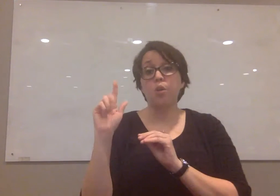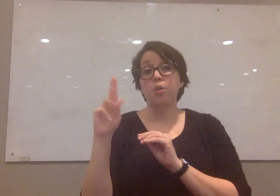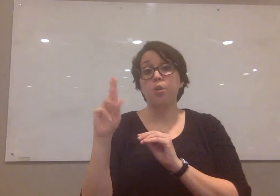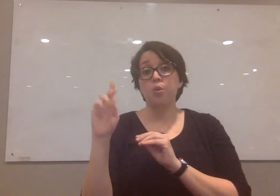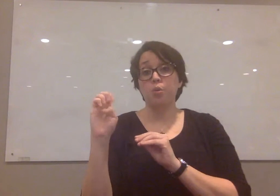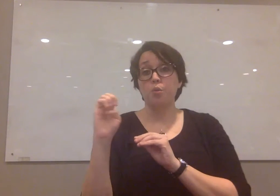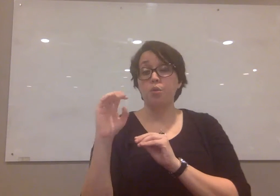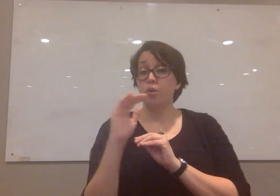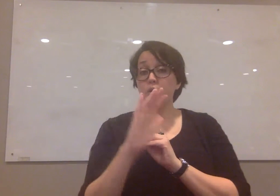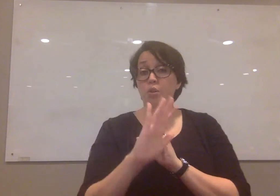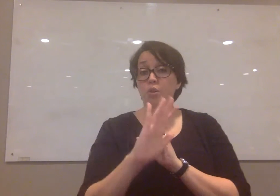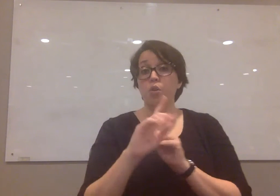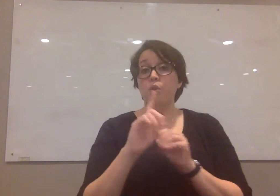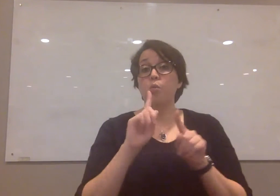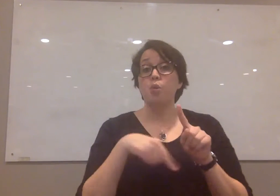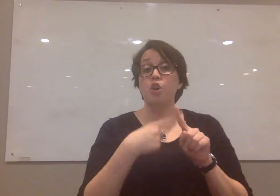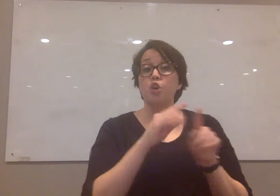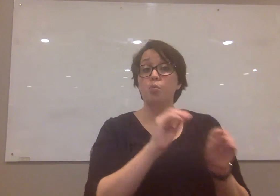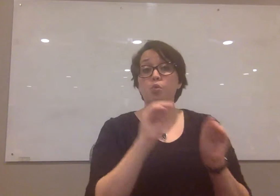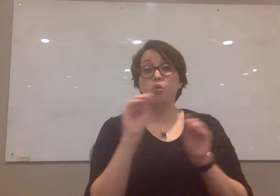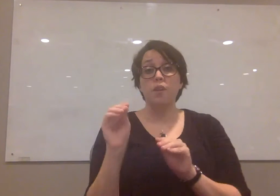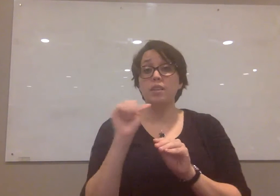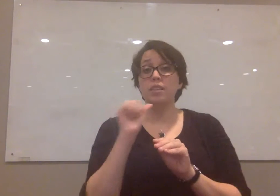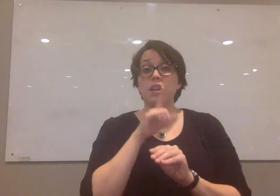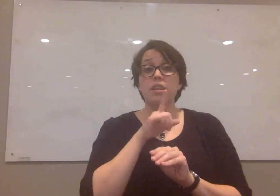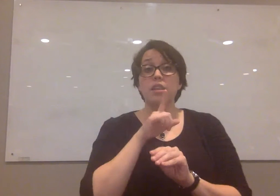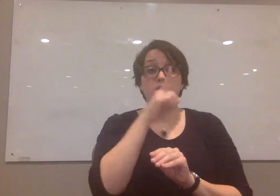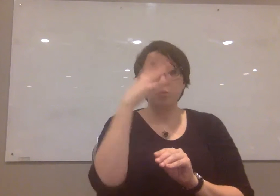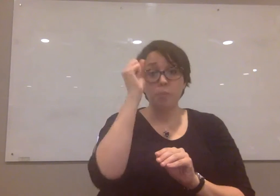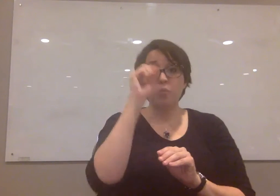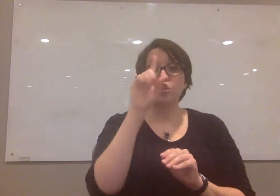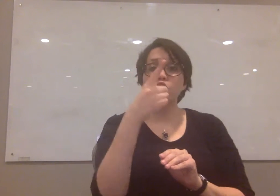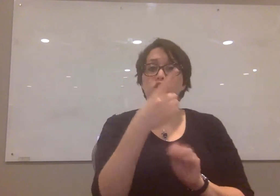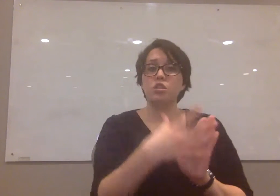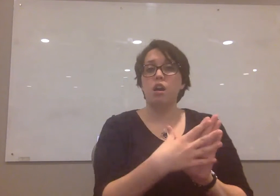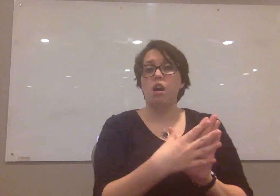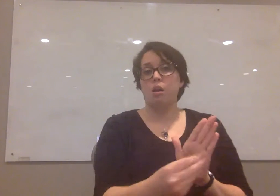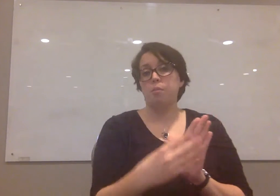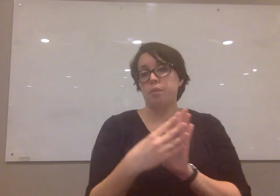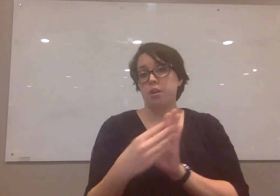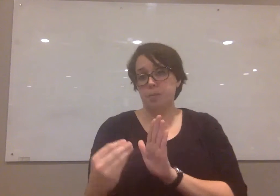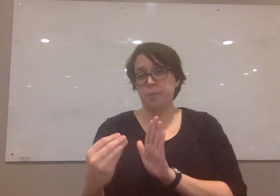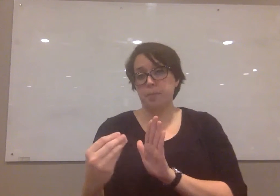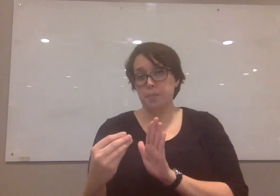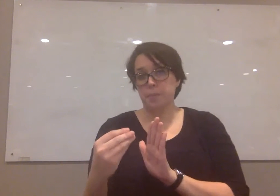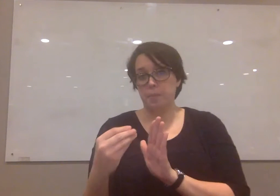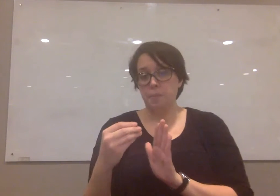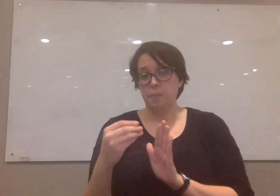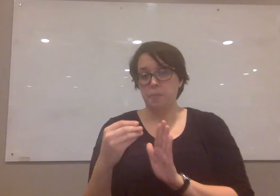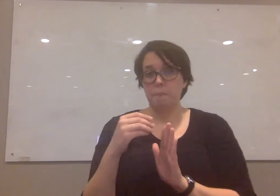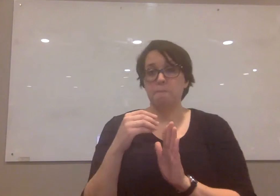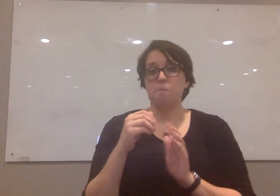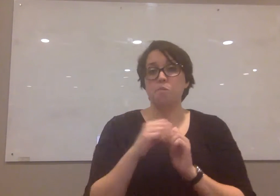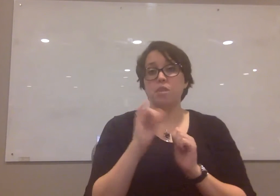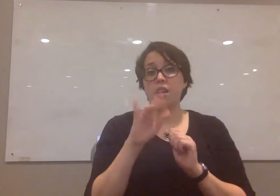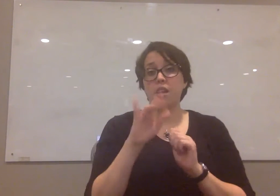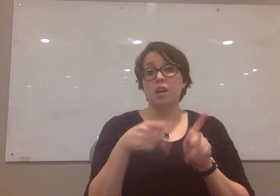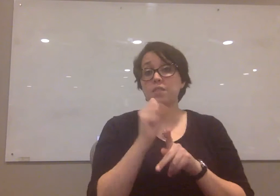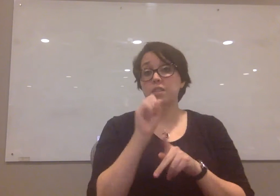actually moving the memory. You're just copying it. Right. The problem that happens with cache synchronization is you are actually moving it. You're changing the ownership, and most of